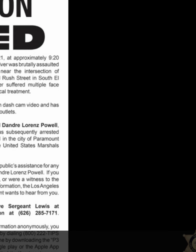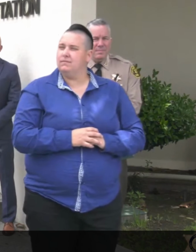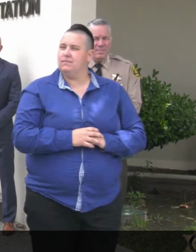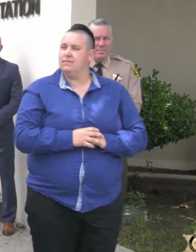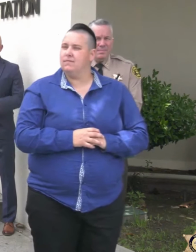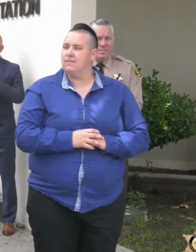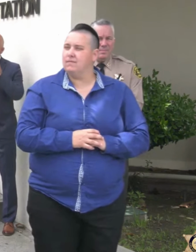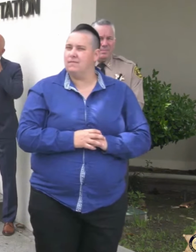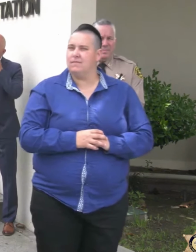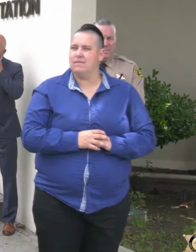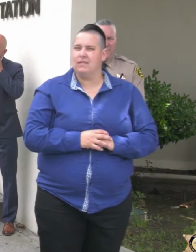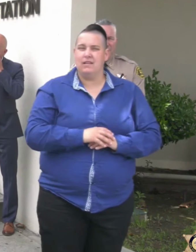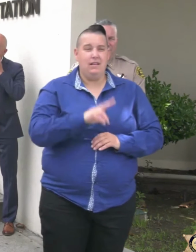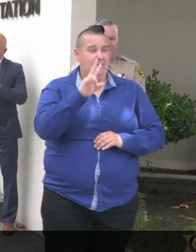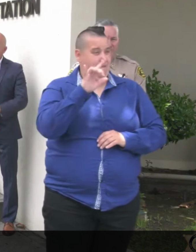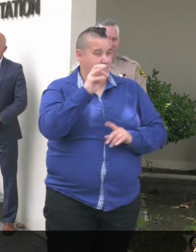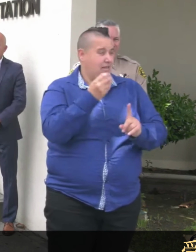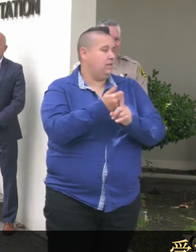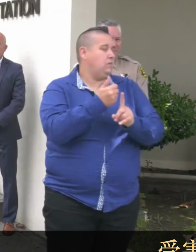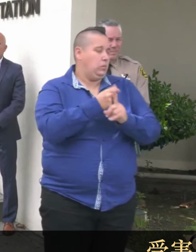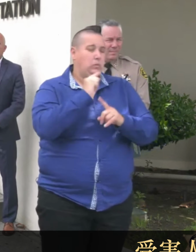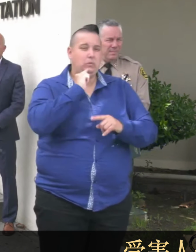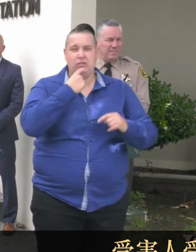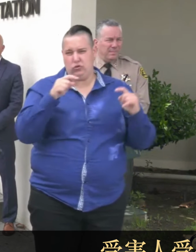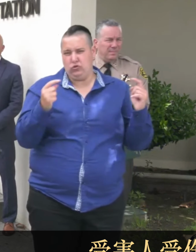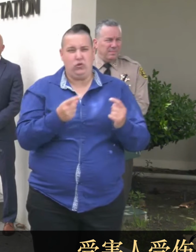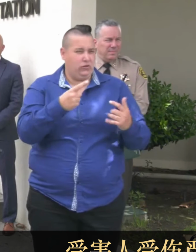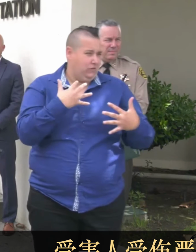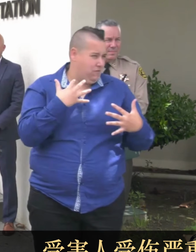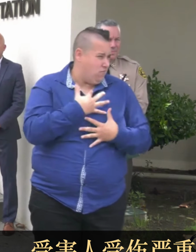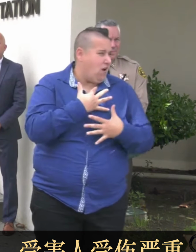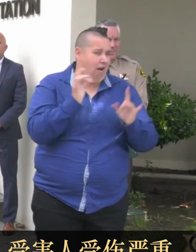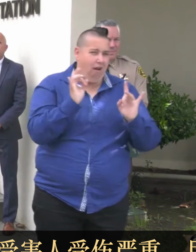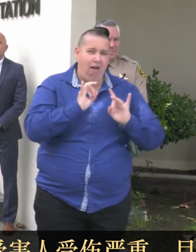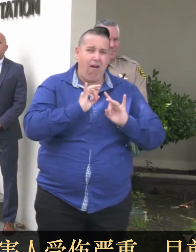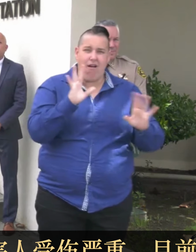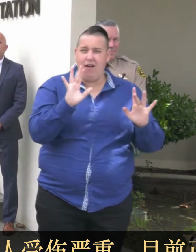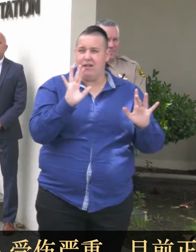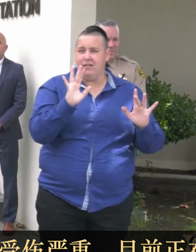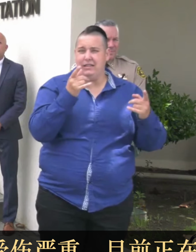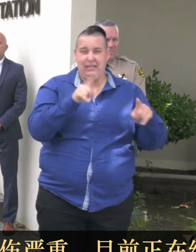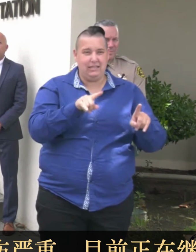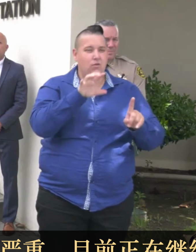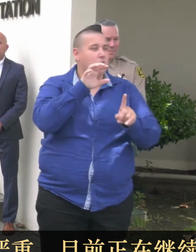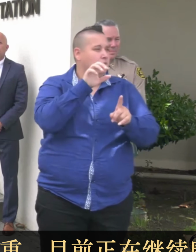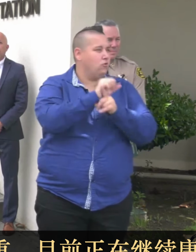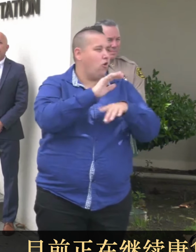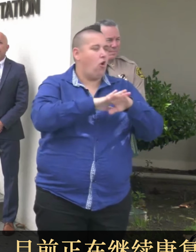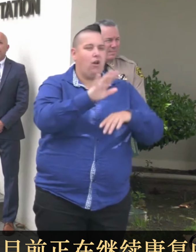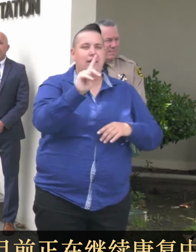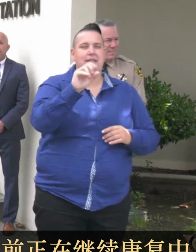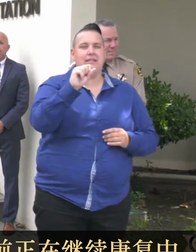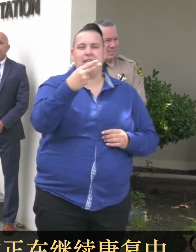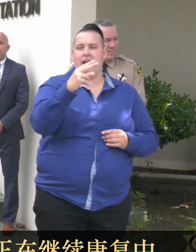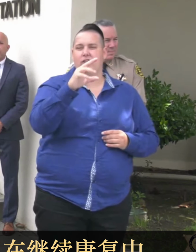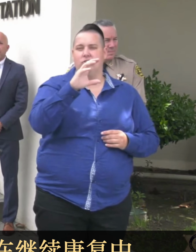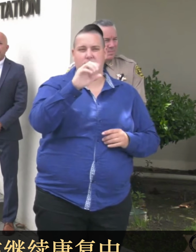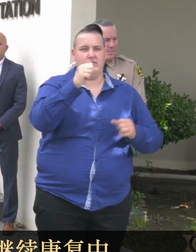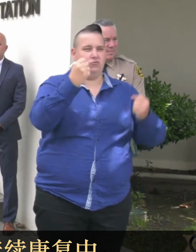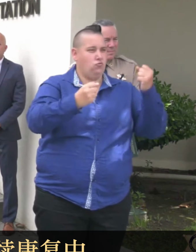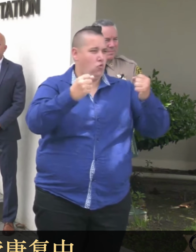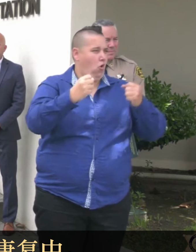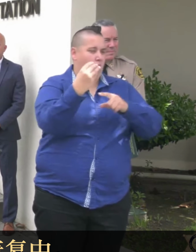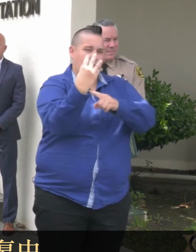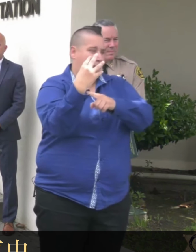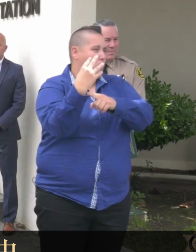immediately. The victim suffered serious injuries in this violent and frightening incident that was fortunately caught on the victim's dash cam video.